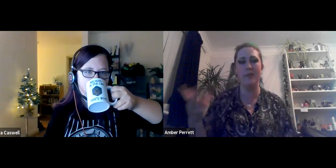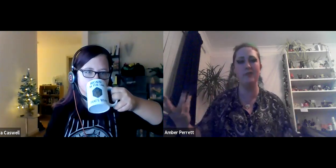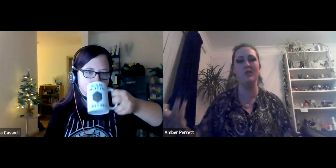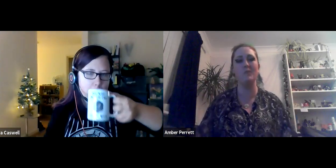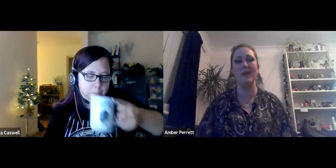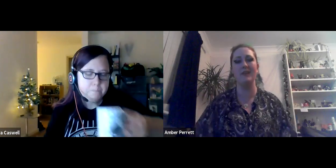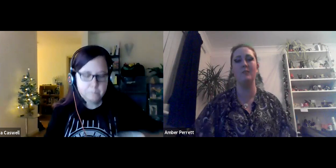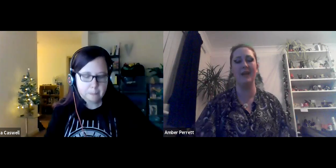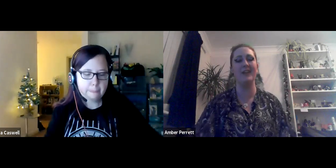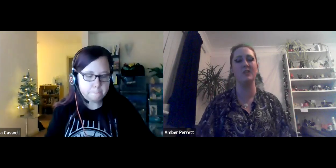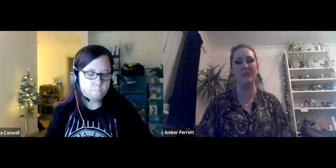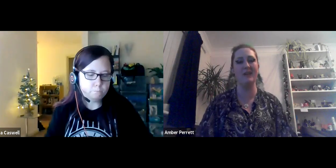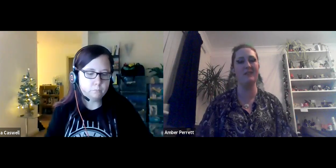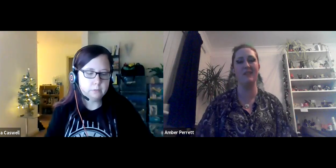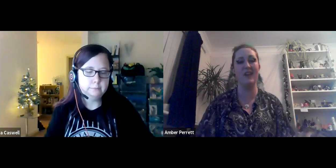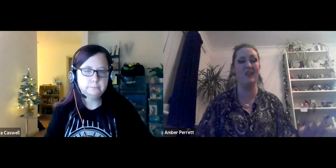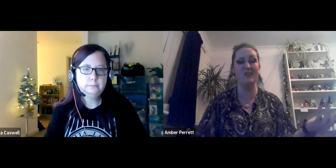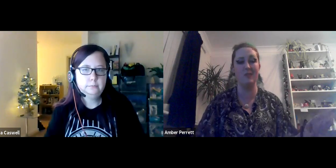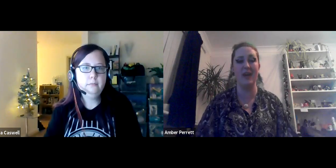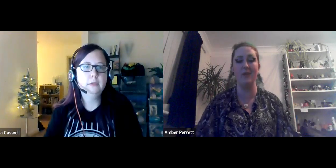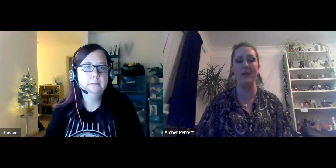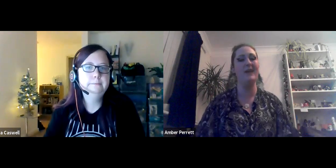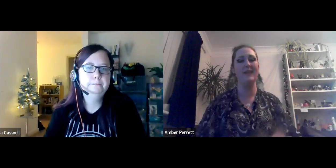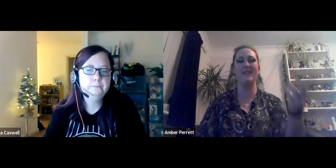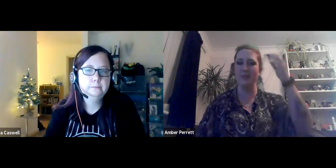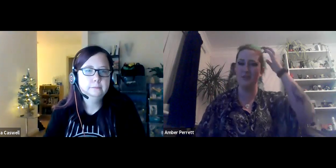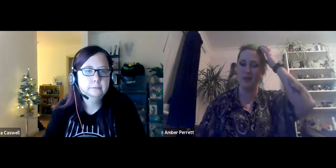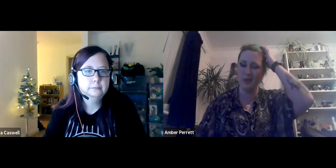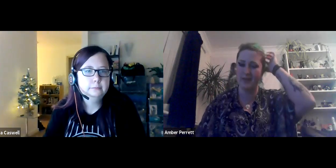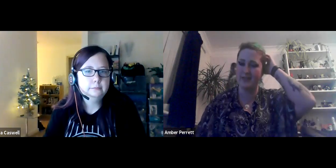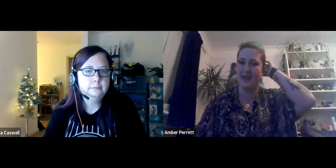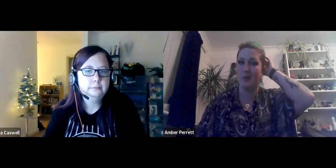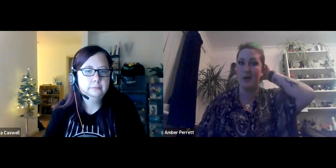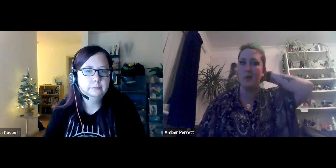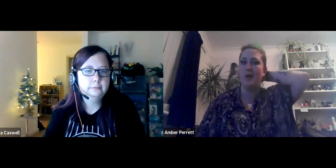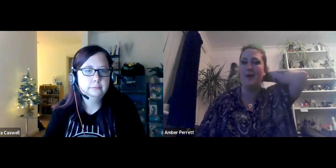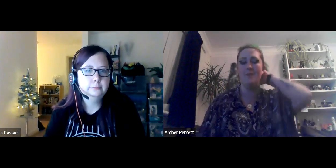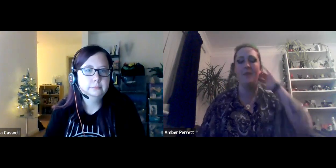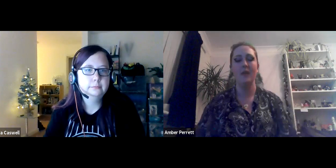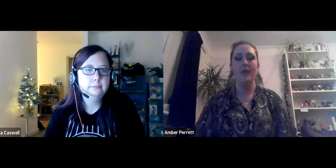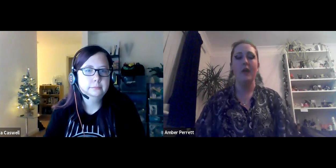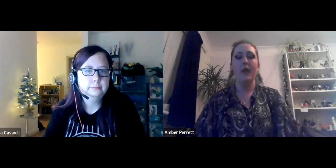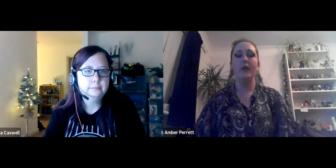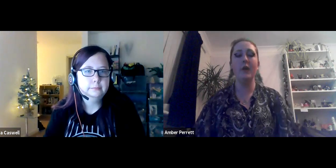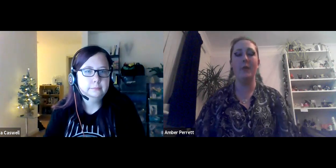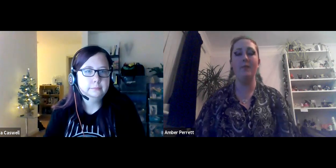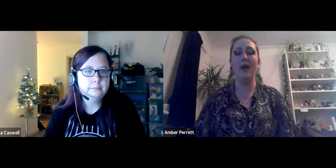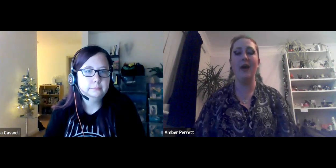used to speaking to English speakers that they're used to it anyway. The same reason why you understand work you wear. Cool. All right,